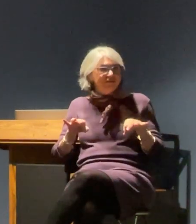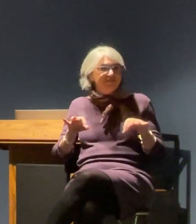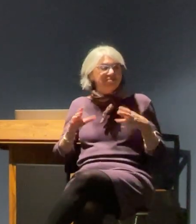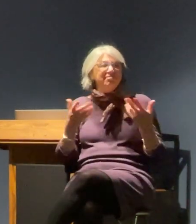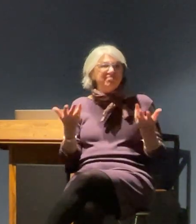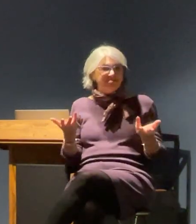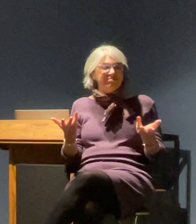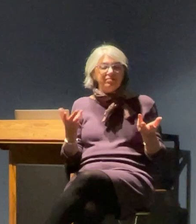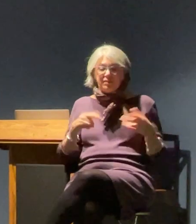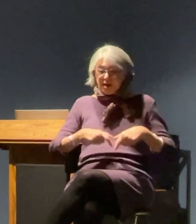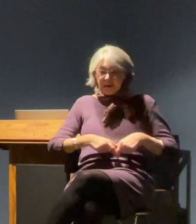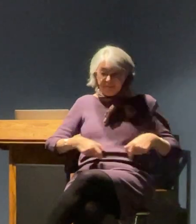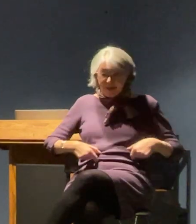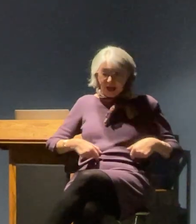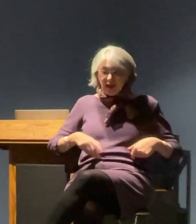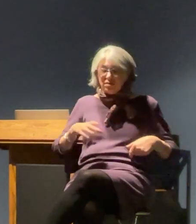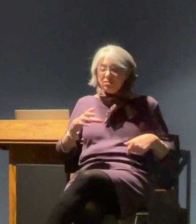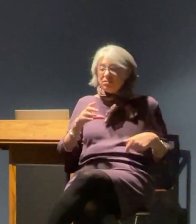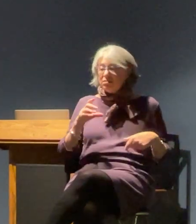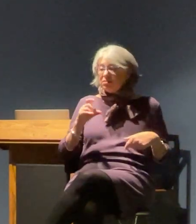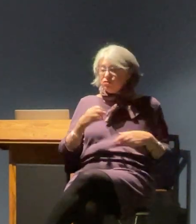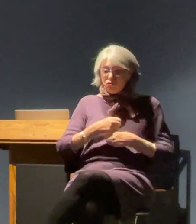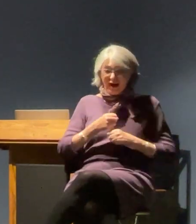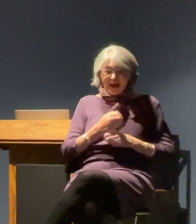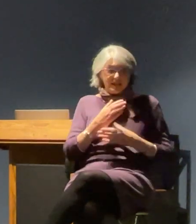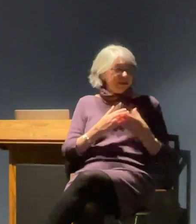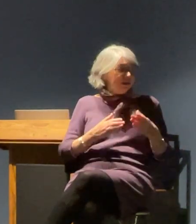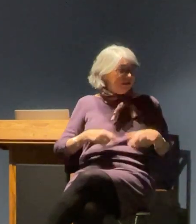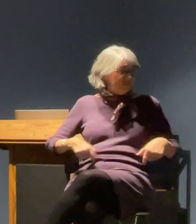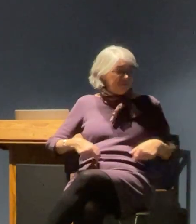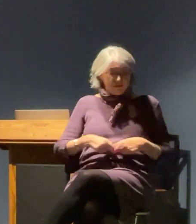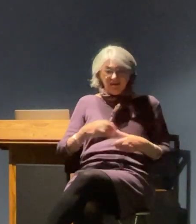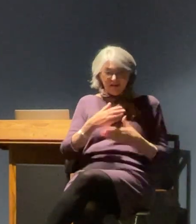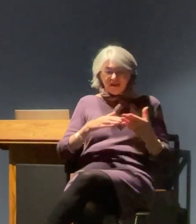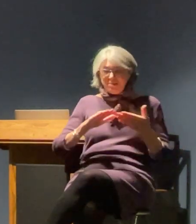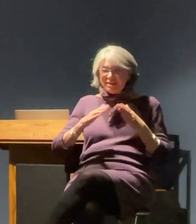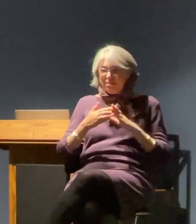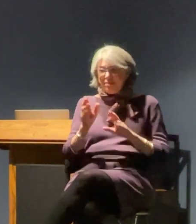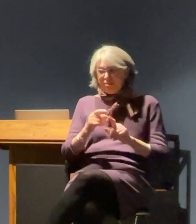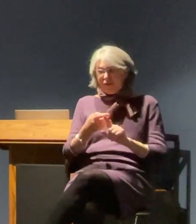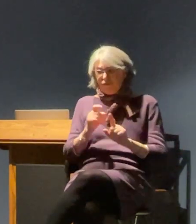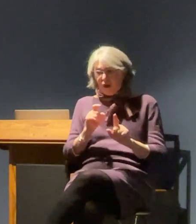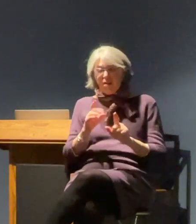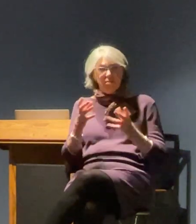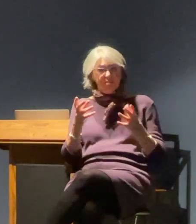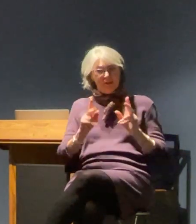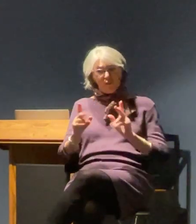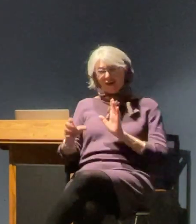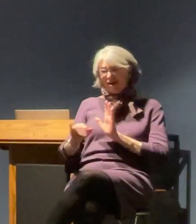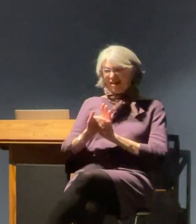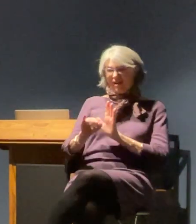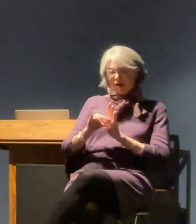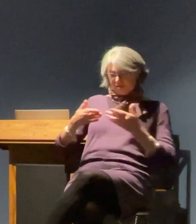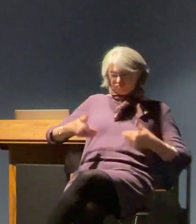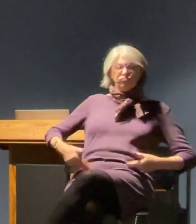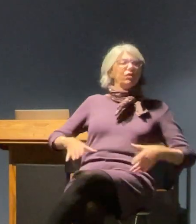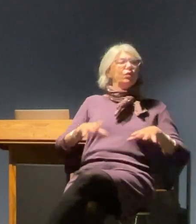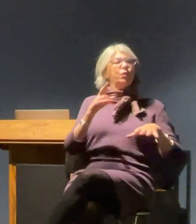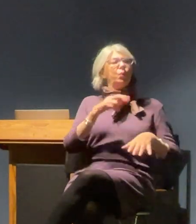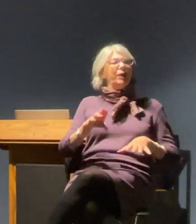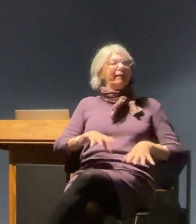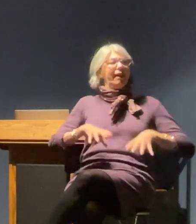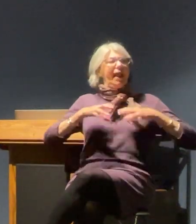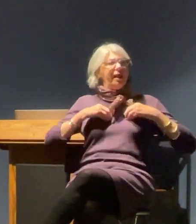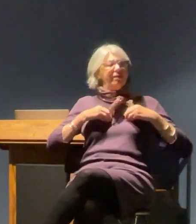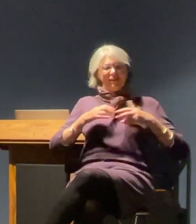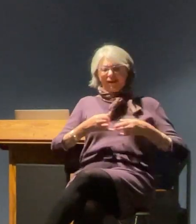fashionistas, right? Belts are created with certain cities where people are from. So people want to identify themselves, again, reclaiming identity with having